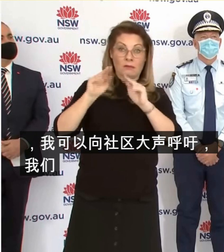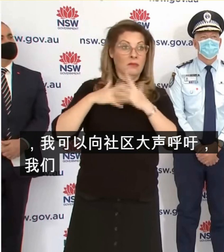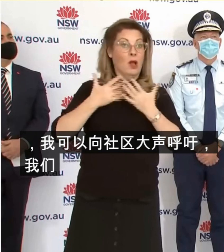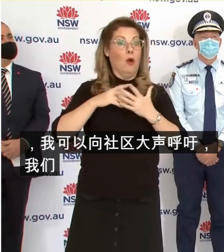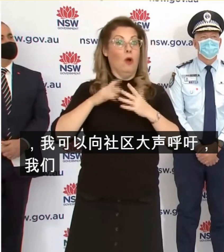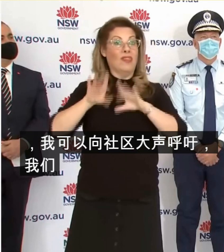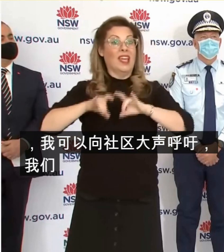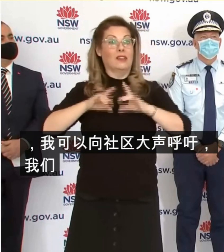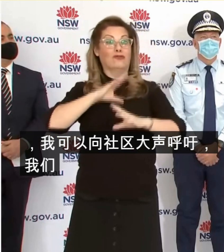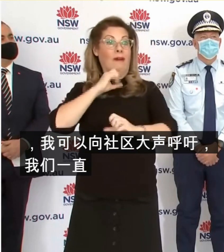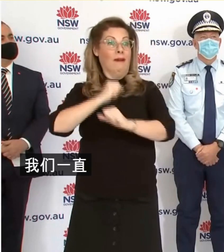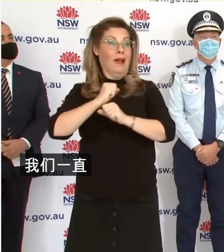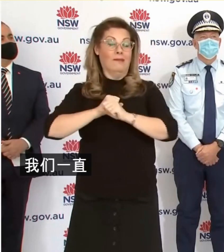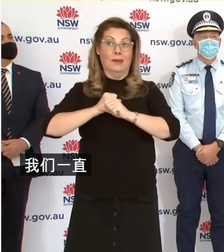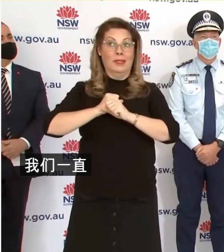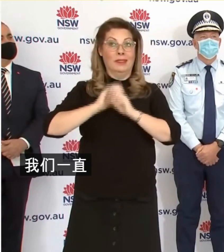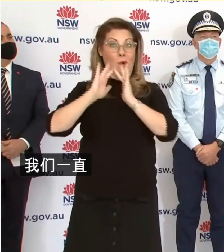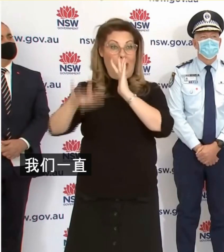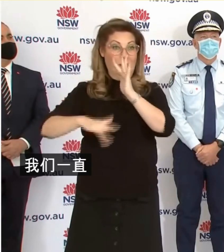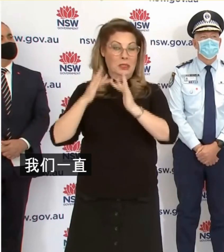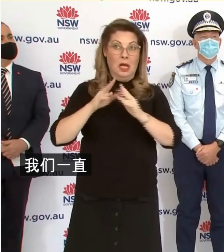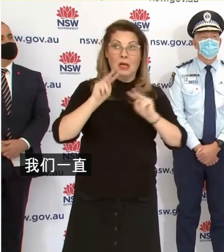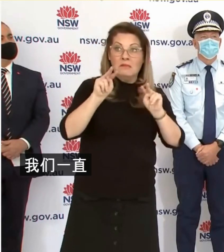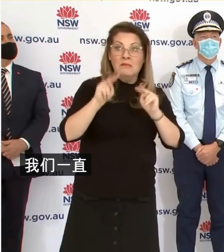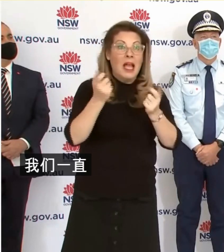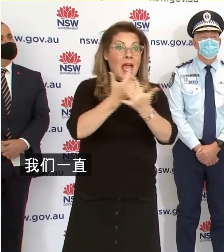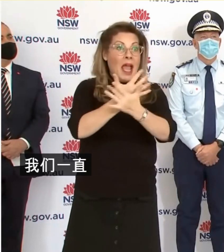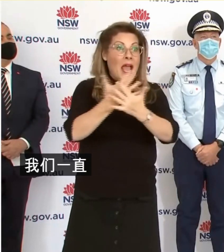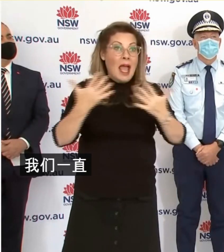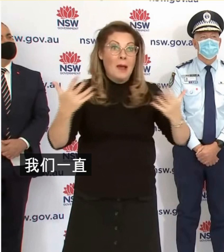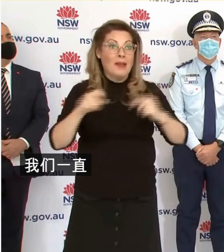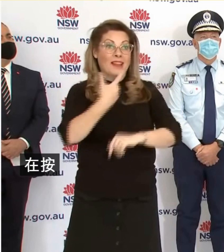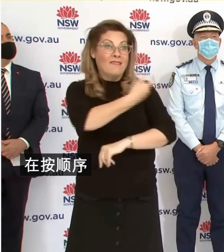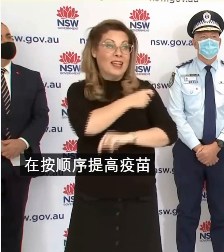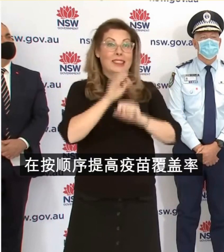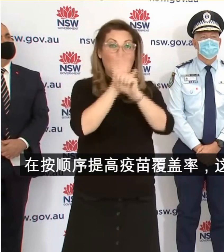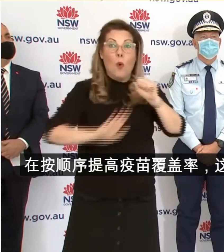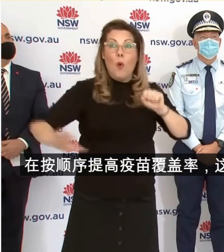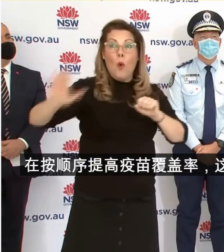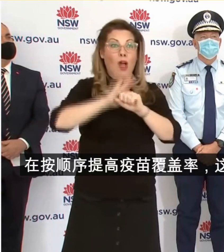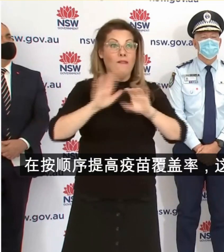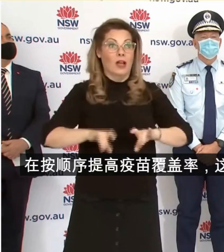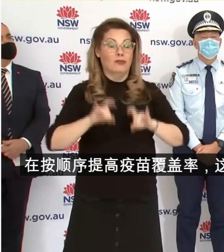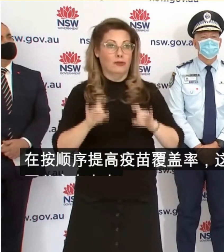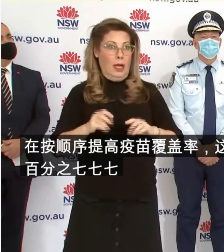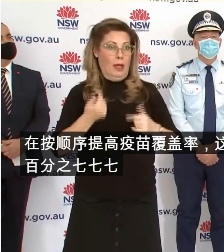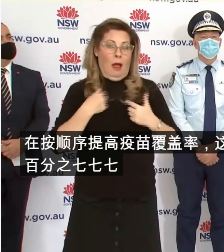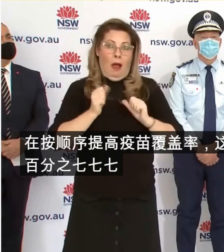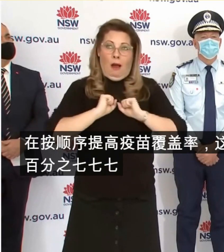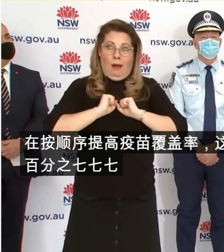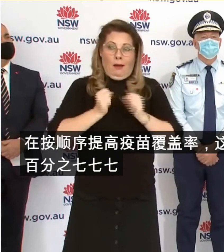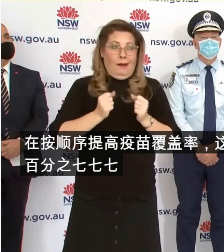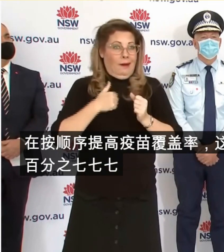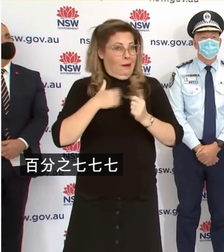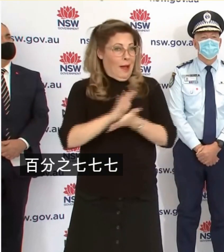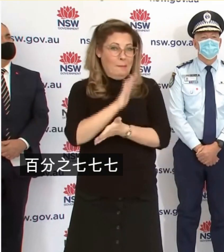community. It has been amazing. We have been lifting our vaccine coverage rate somewhere in the order of, I think, about